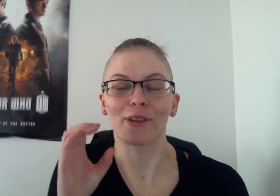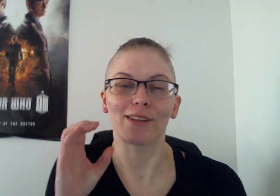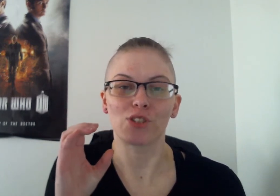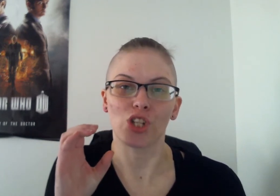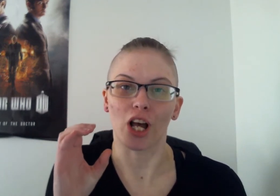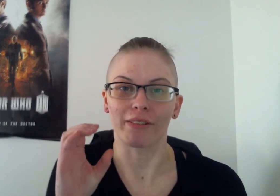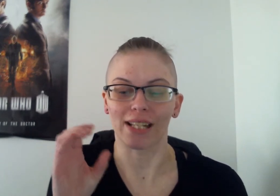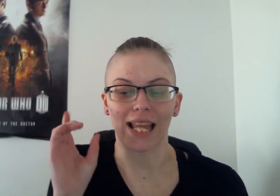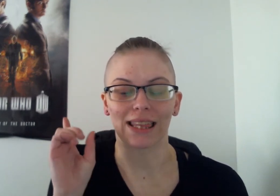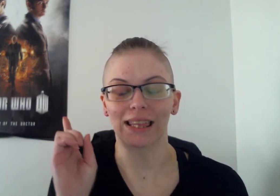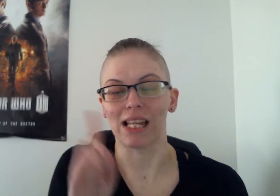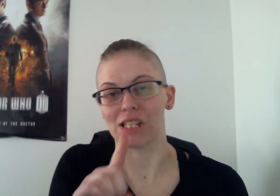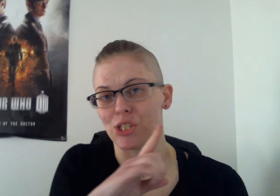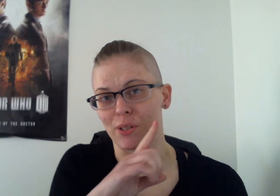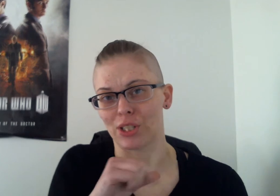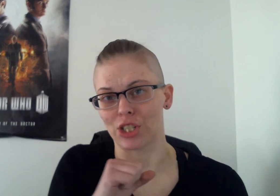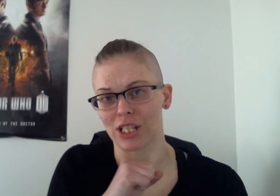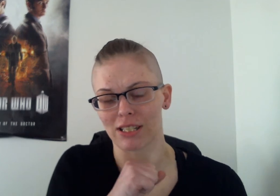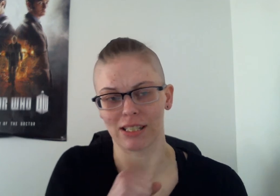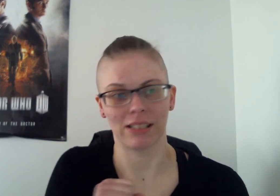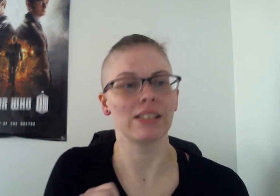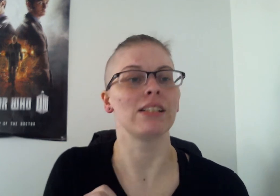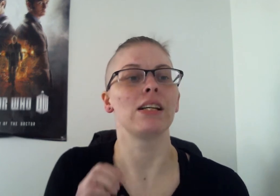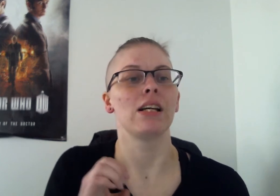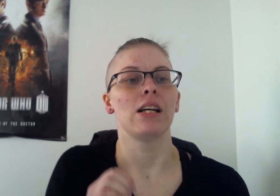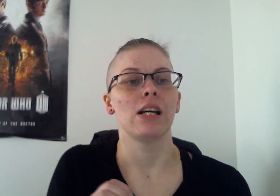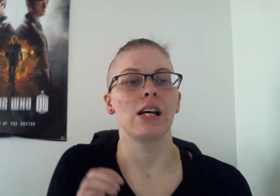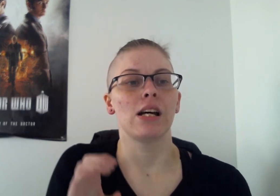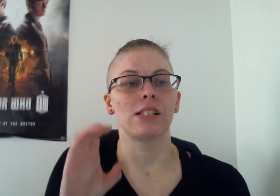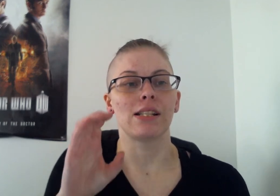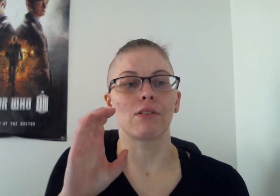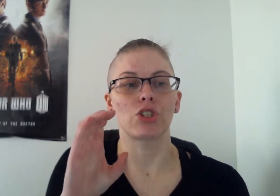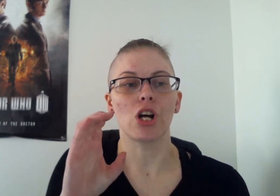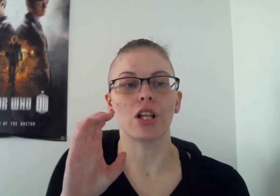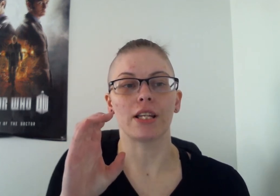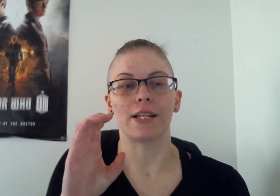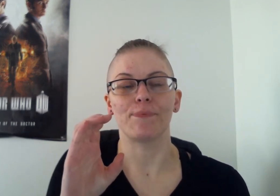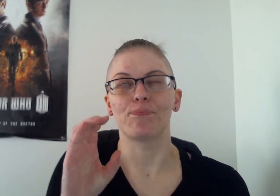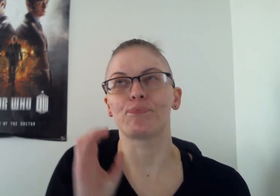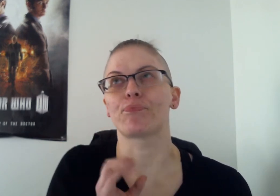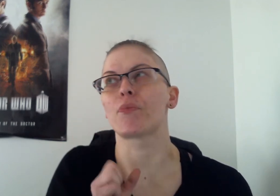loves chocolate, unless you're allergic. Now chocolate,